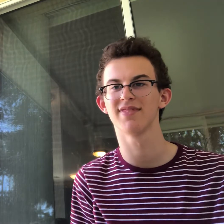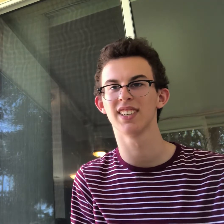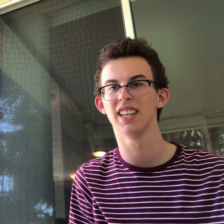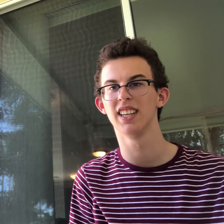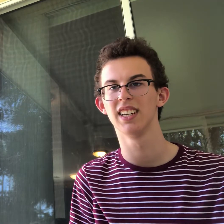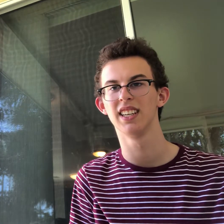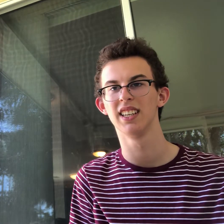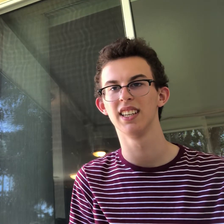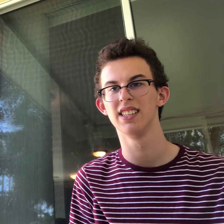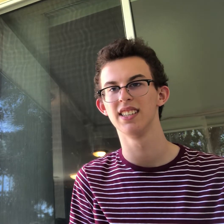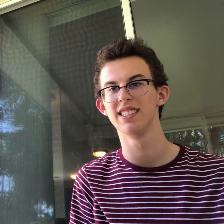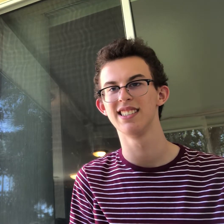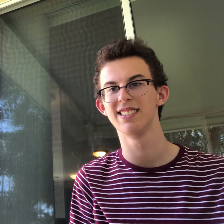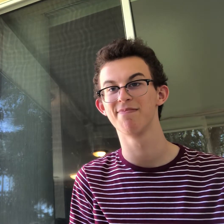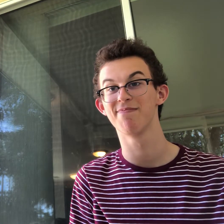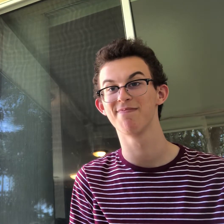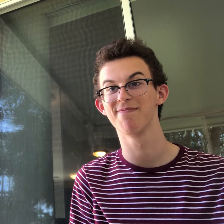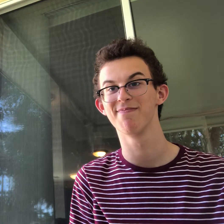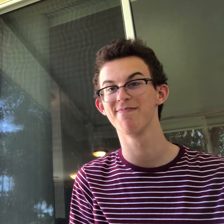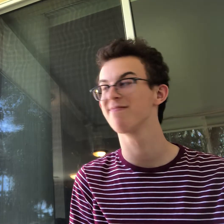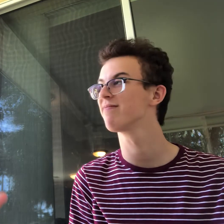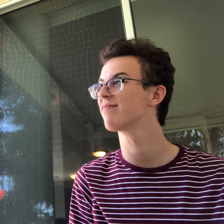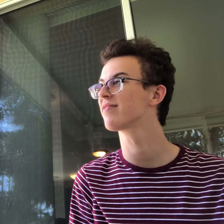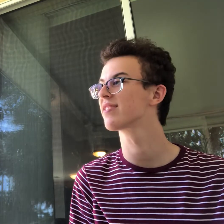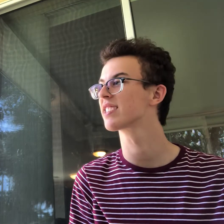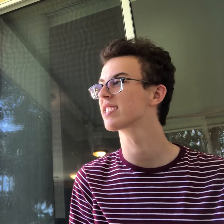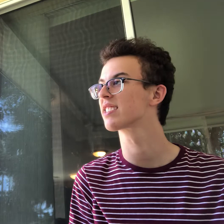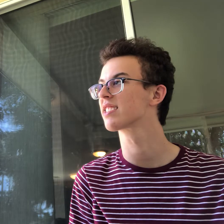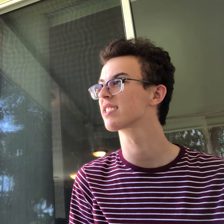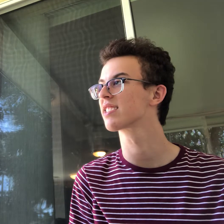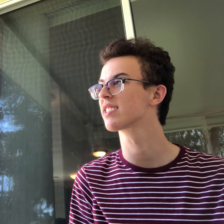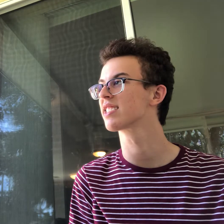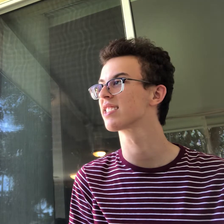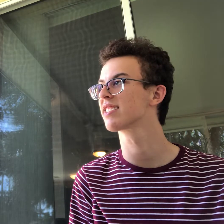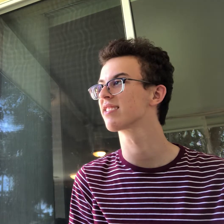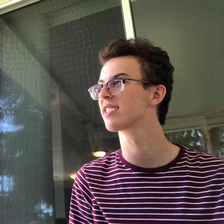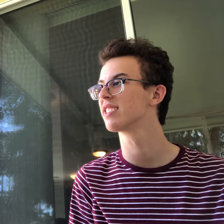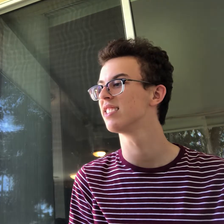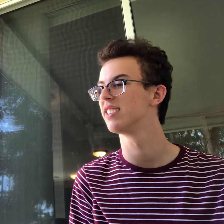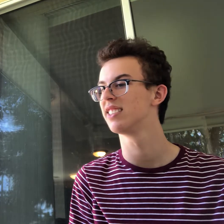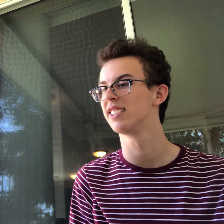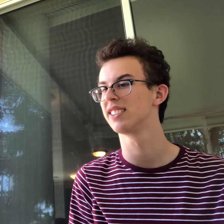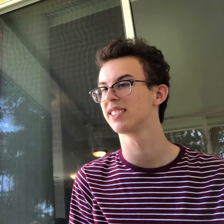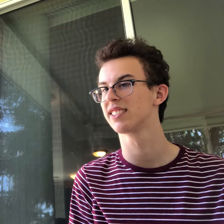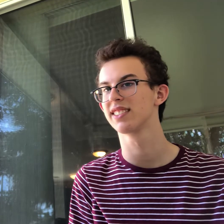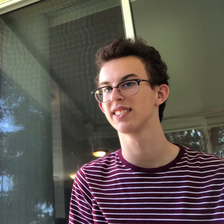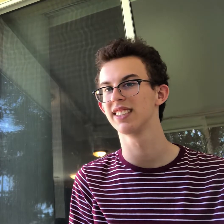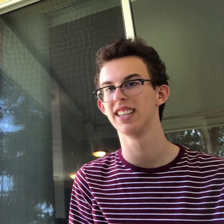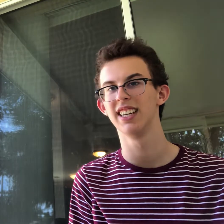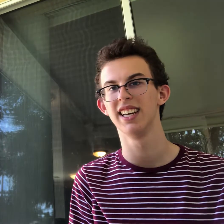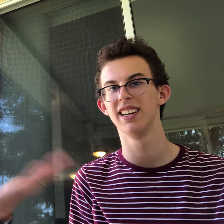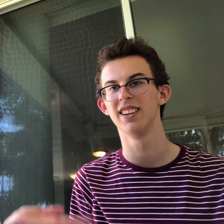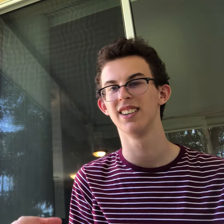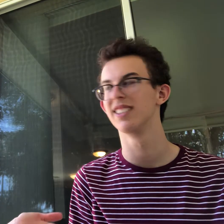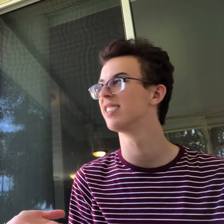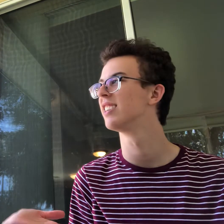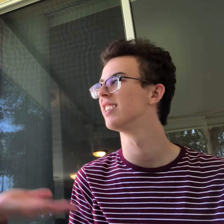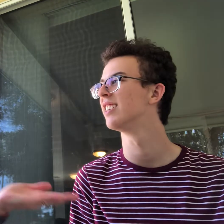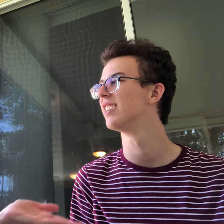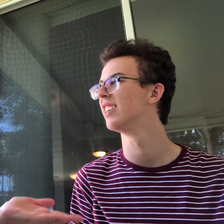and practice again so you can get faster. And you notice you call that finger spelling. When we write, we spell, and when you speak with like that,